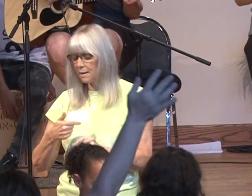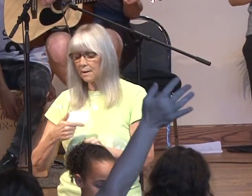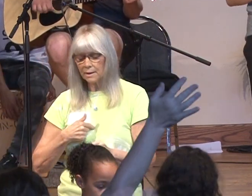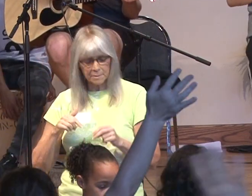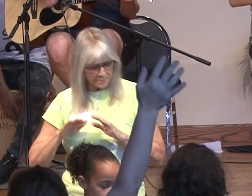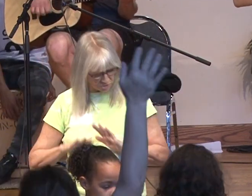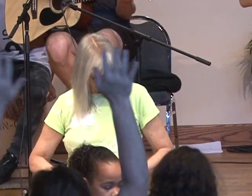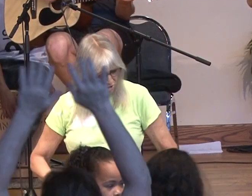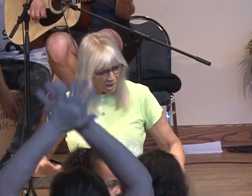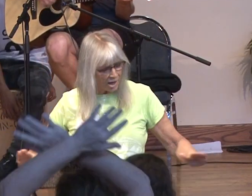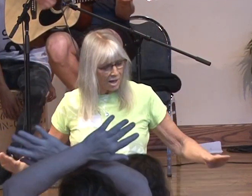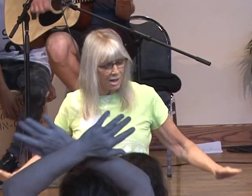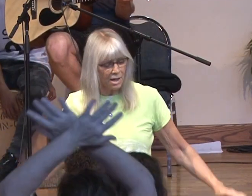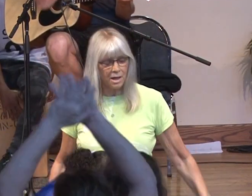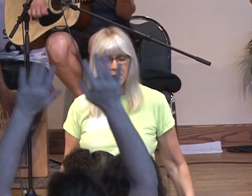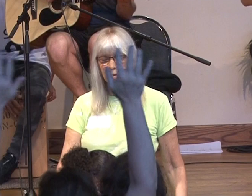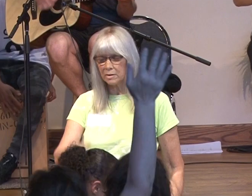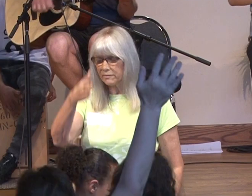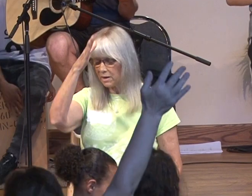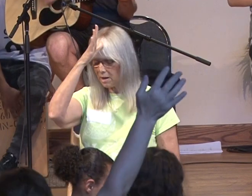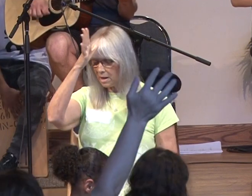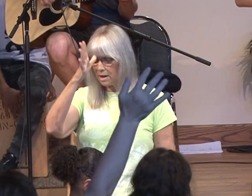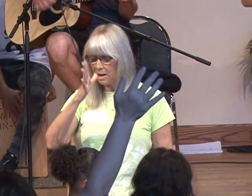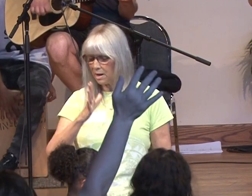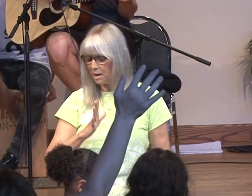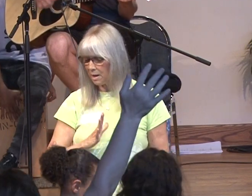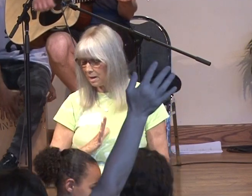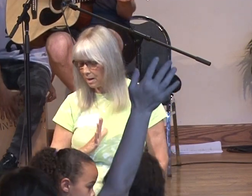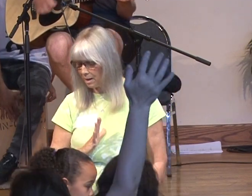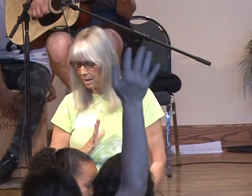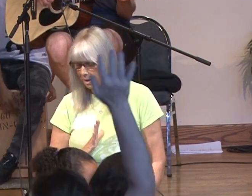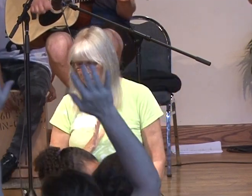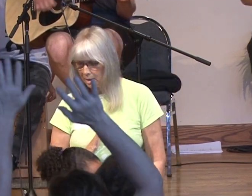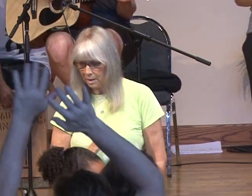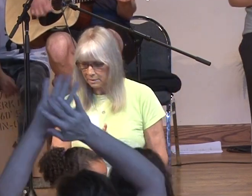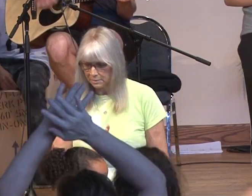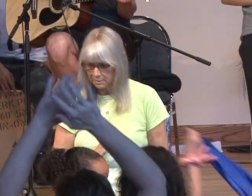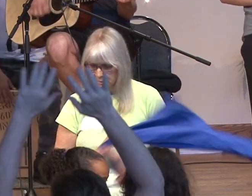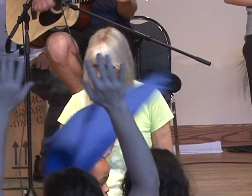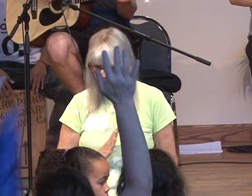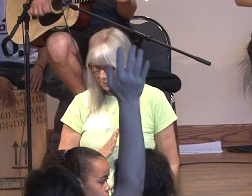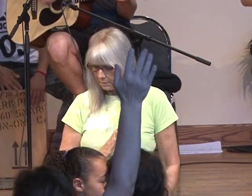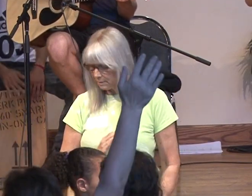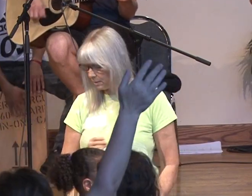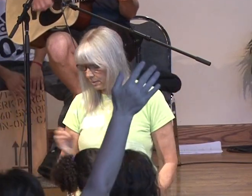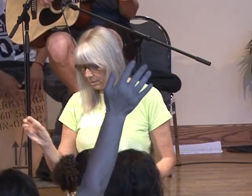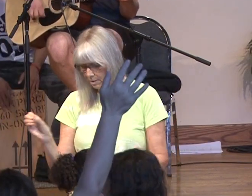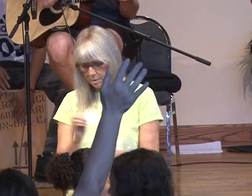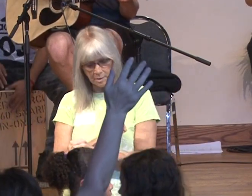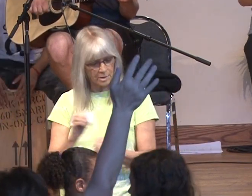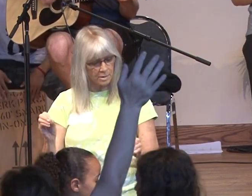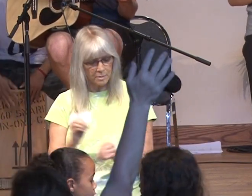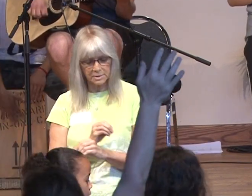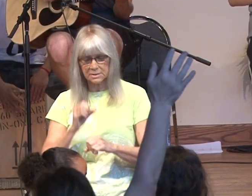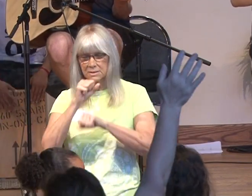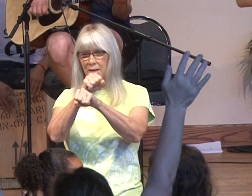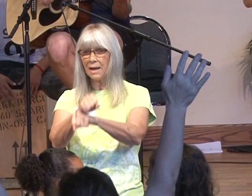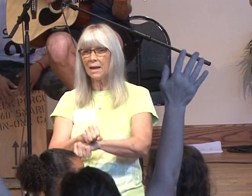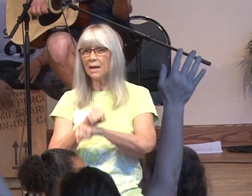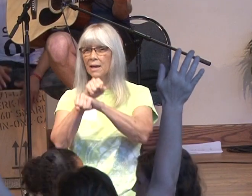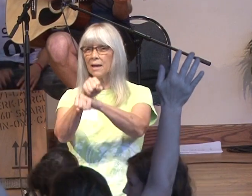fear. I am a child of God, and I'm no longer